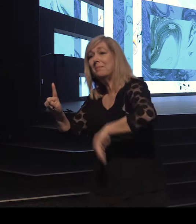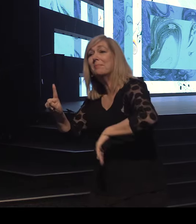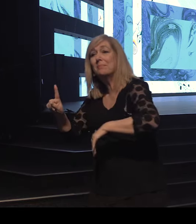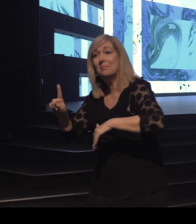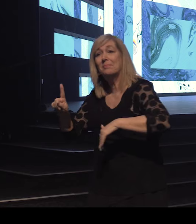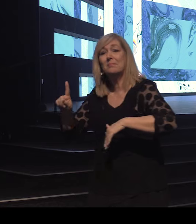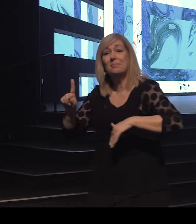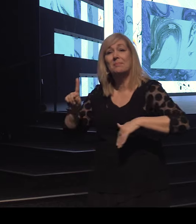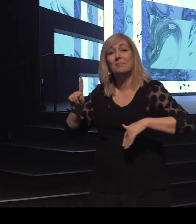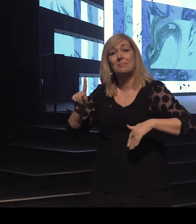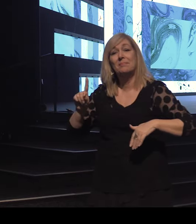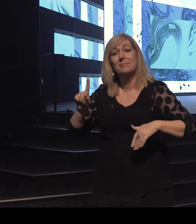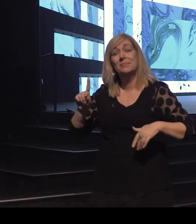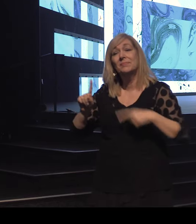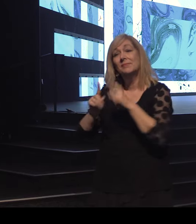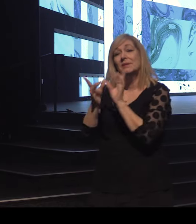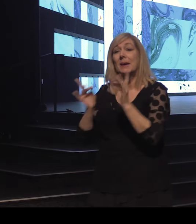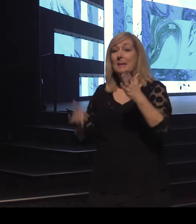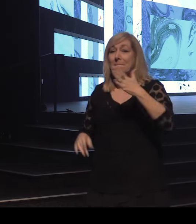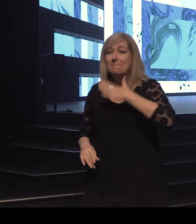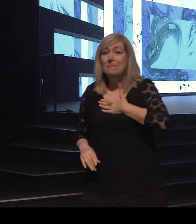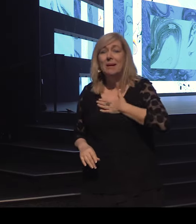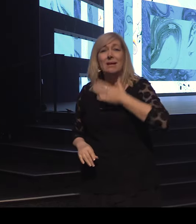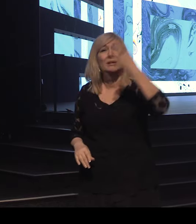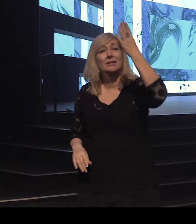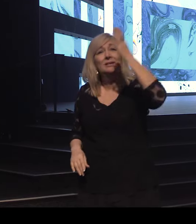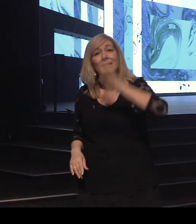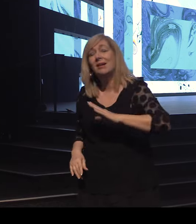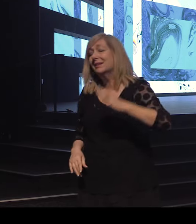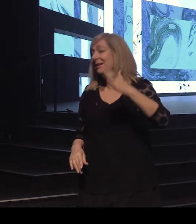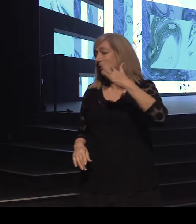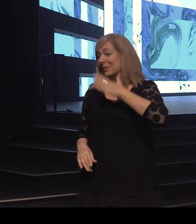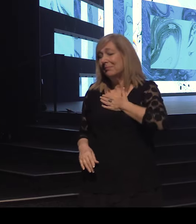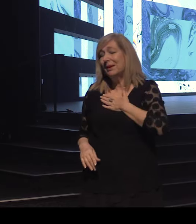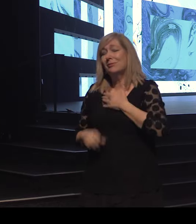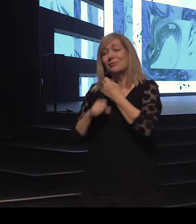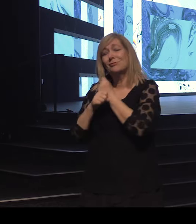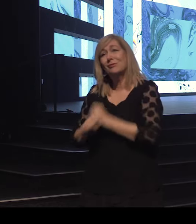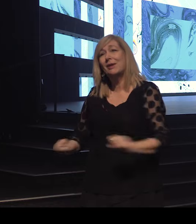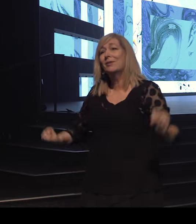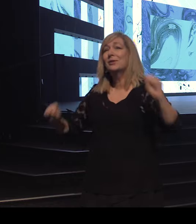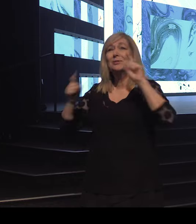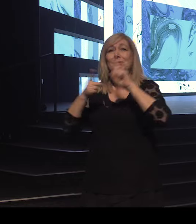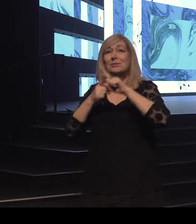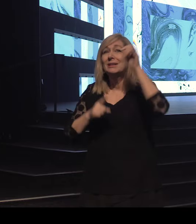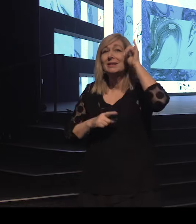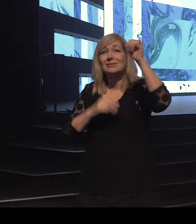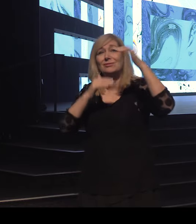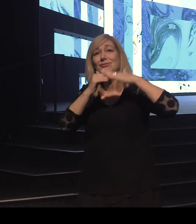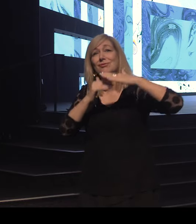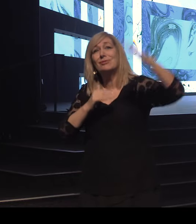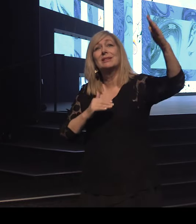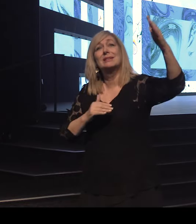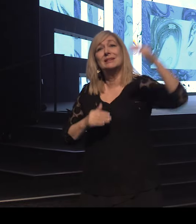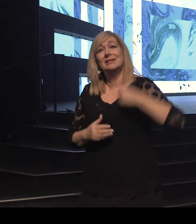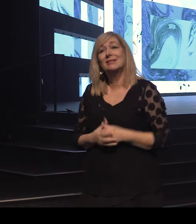from her body, was, "My God, my refuge into eternity."